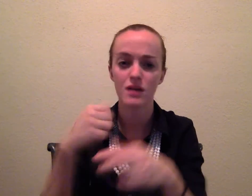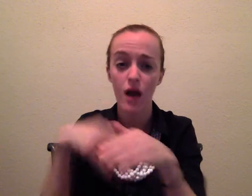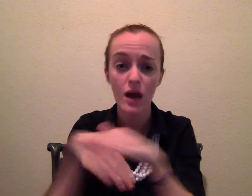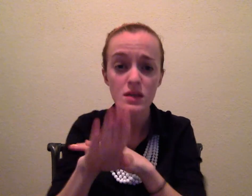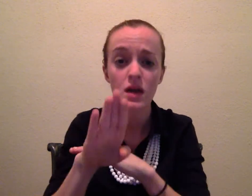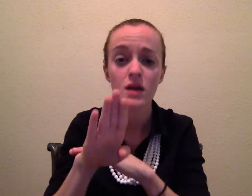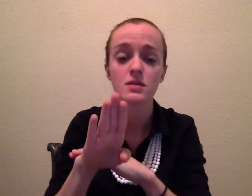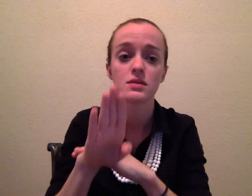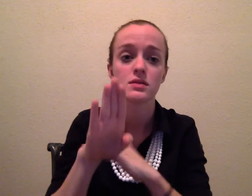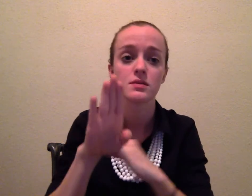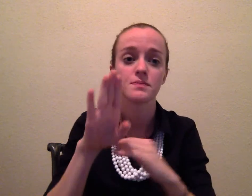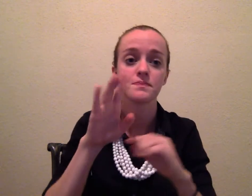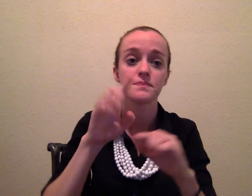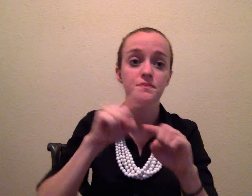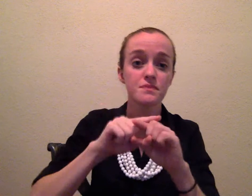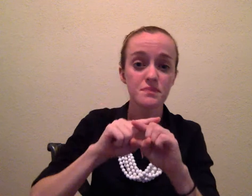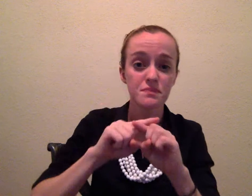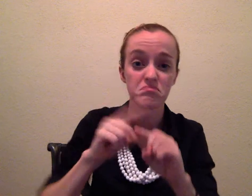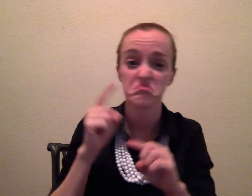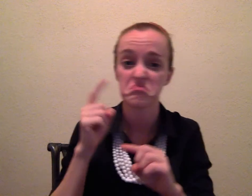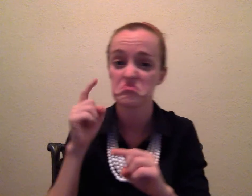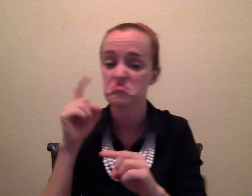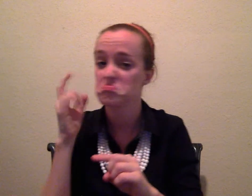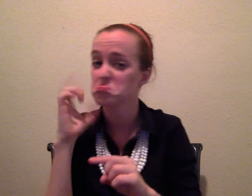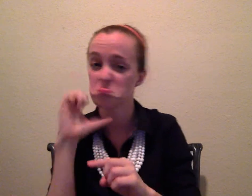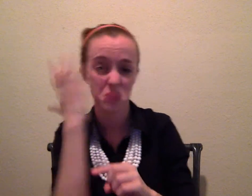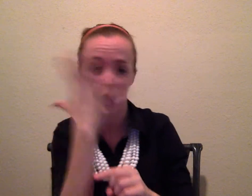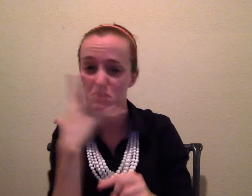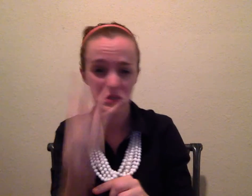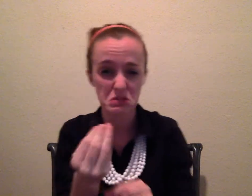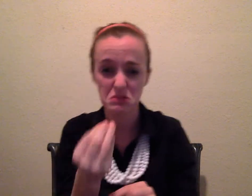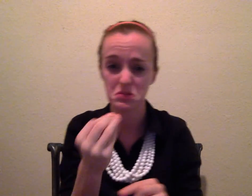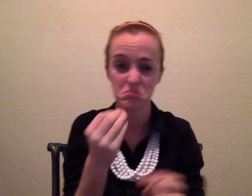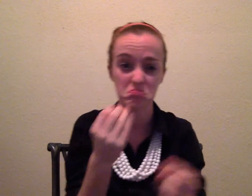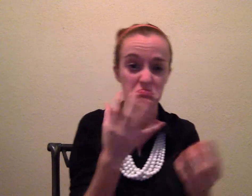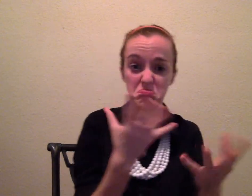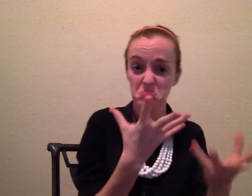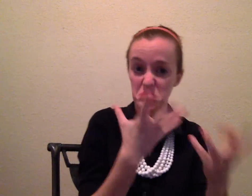not elegant. I wouldn't want it attached to my house. But it does the job.